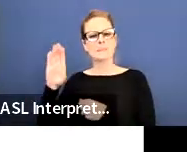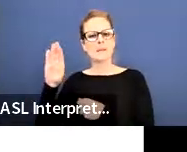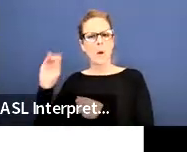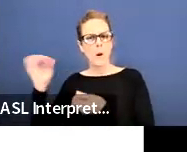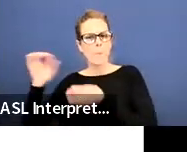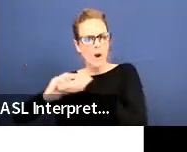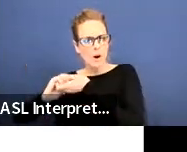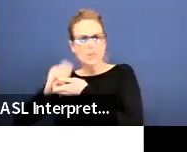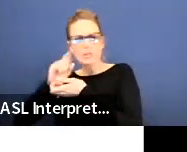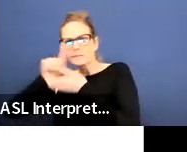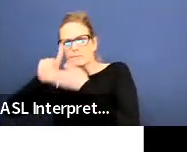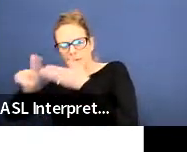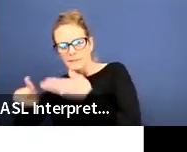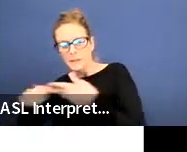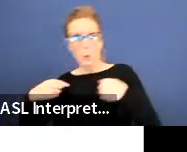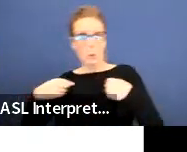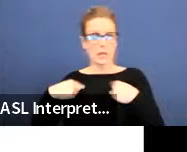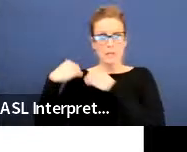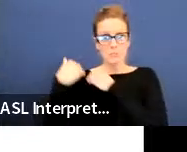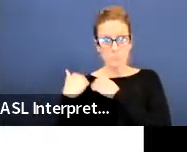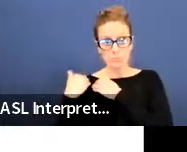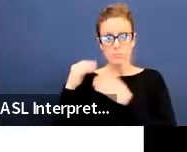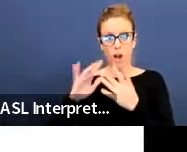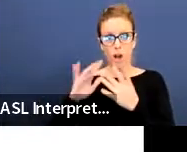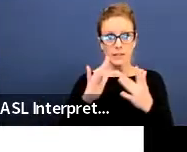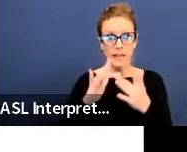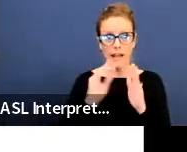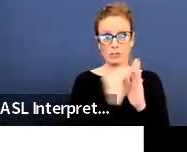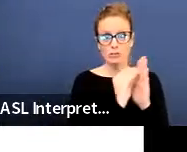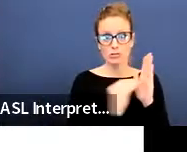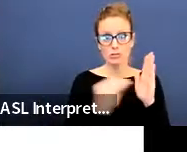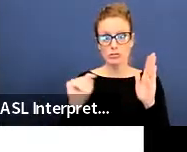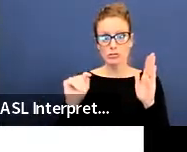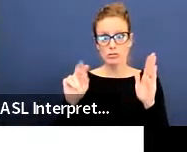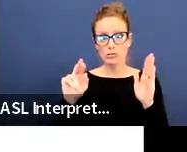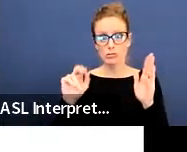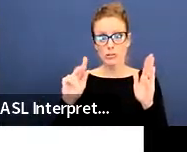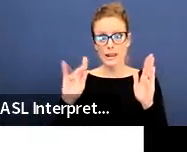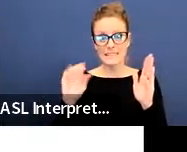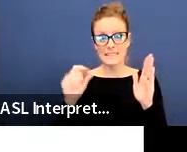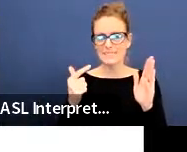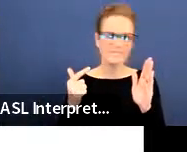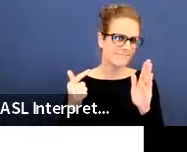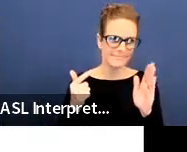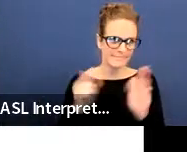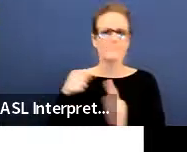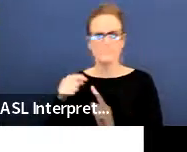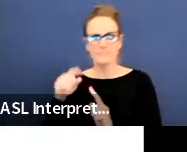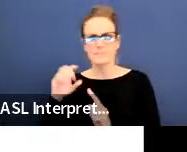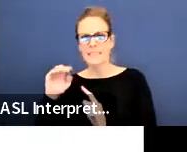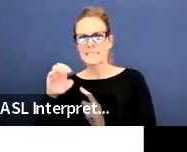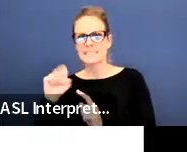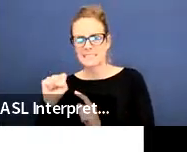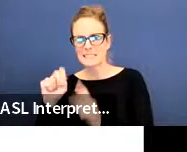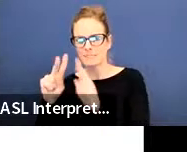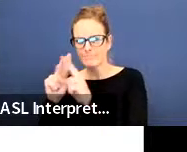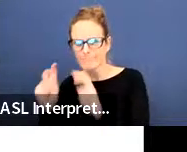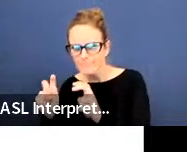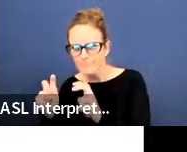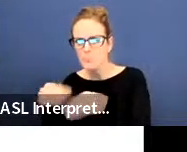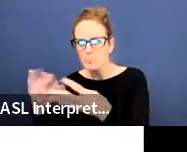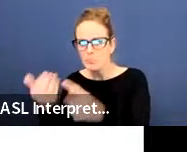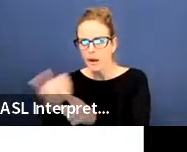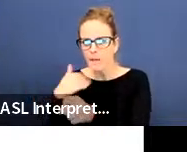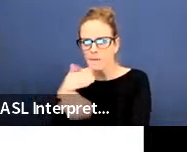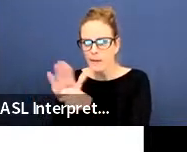of contact tracing. We're really focused on the cases themselves and making sure that they have resources. But we do have our inquiries line as well,